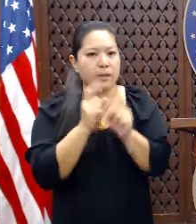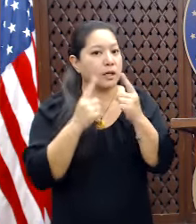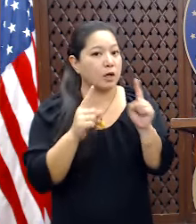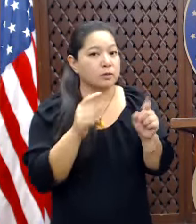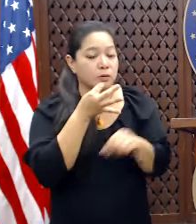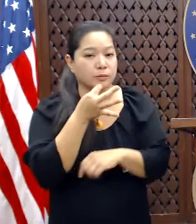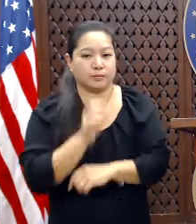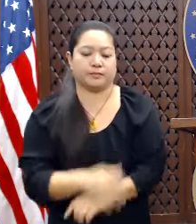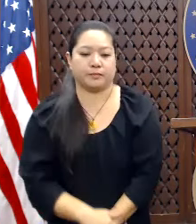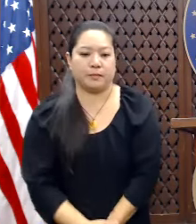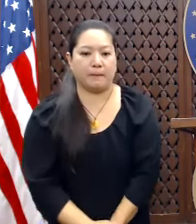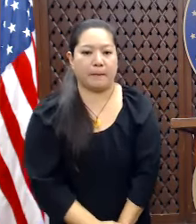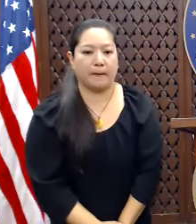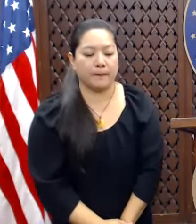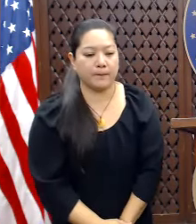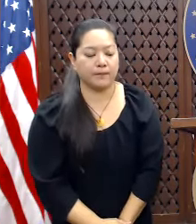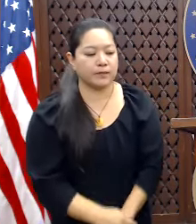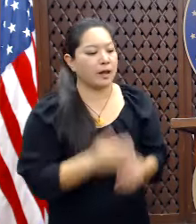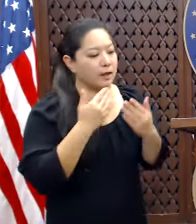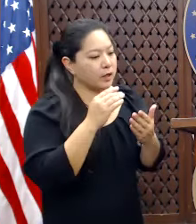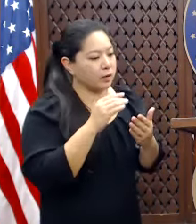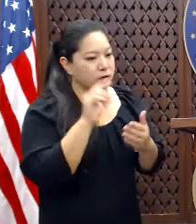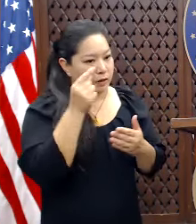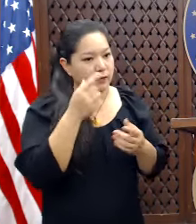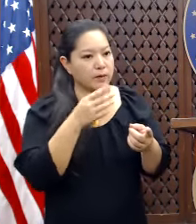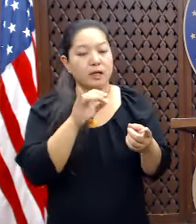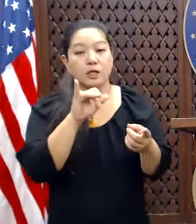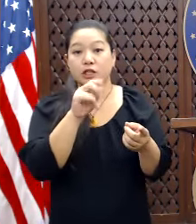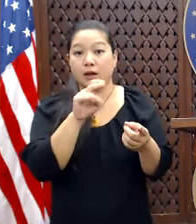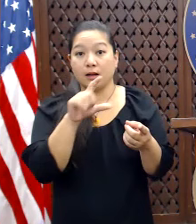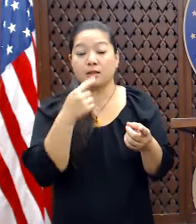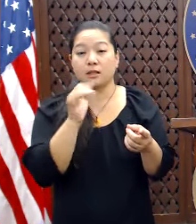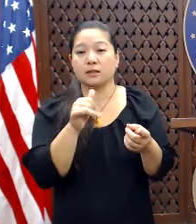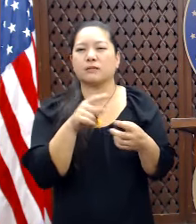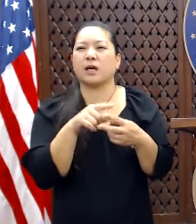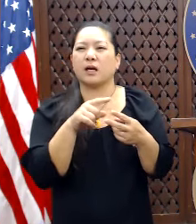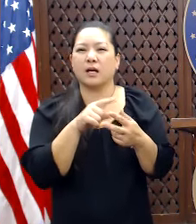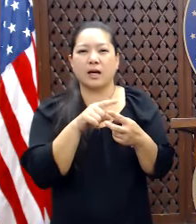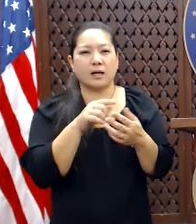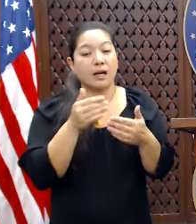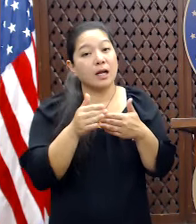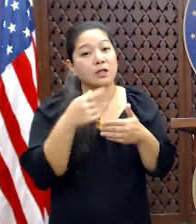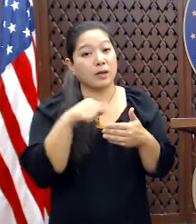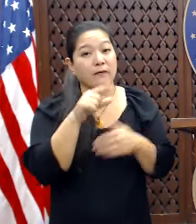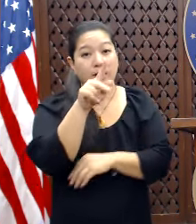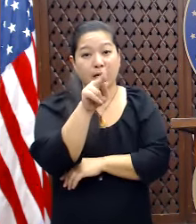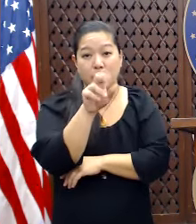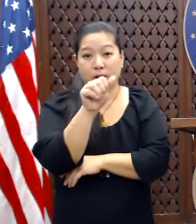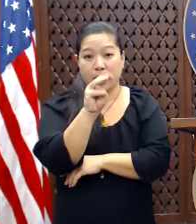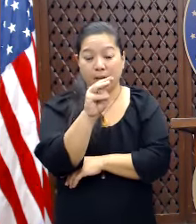announcement. Thank you, Governor. Thank you, Nick. Next, we have QAM Nestor, your